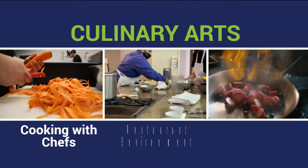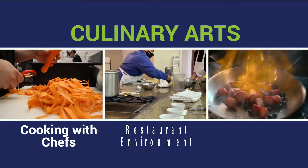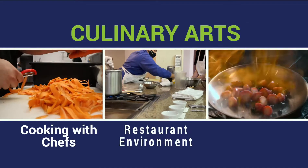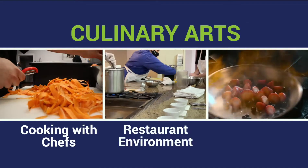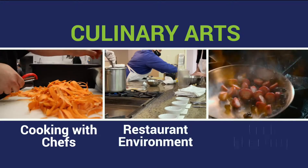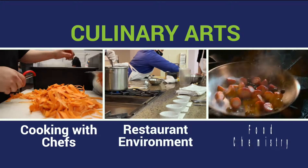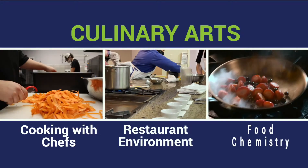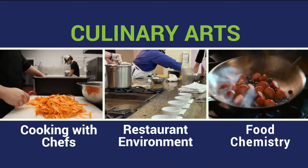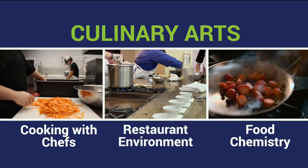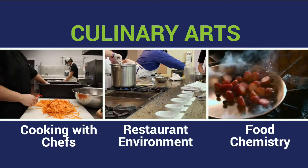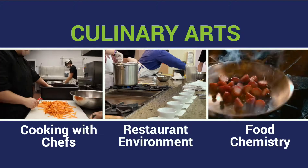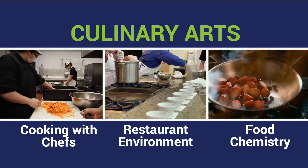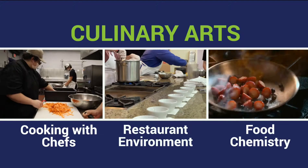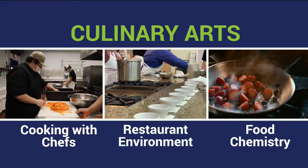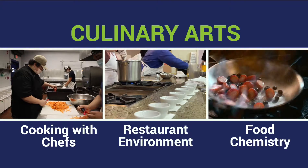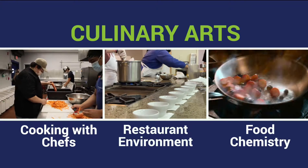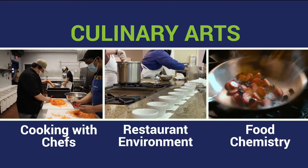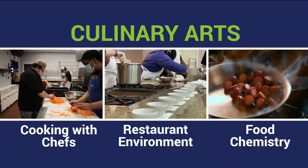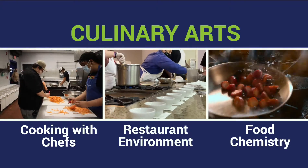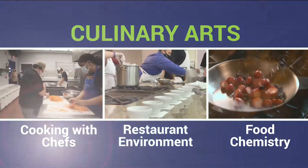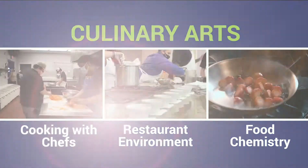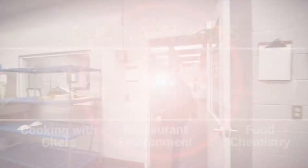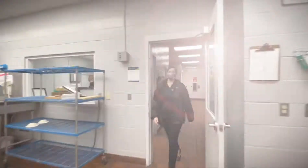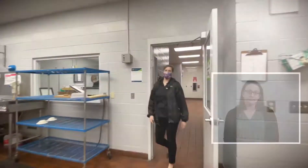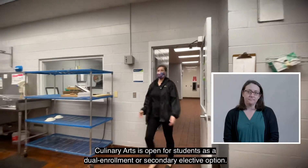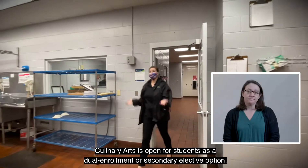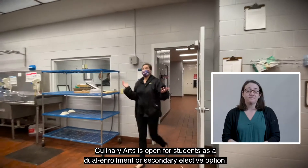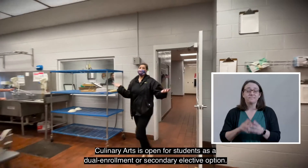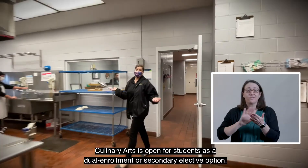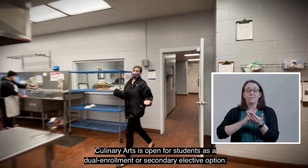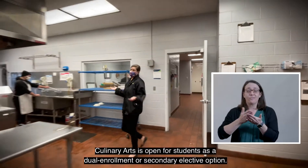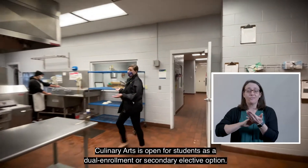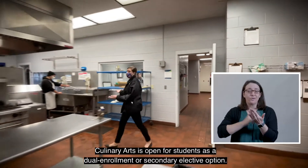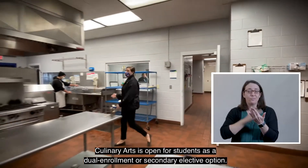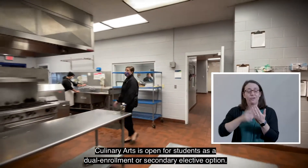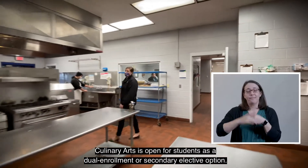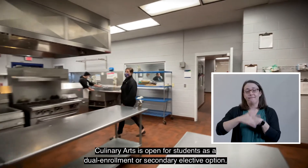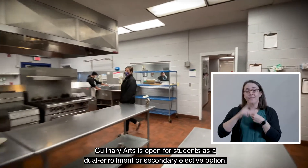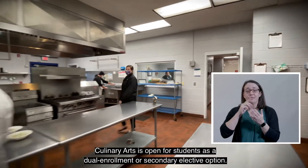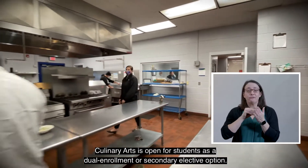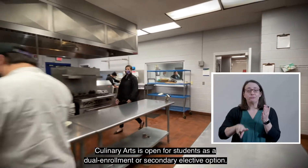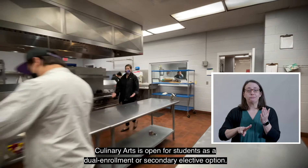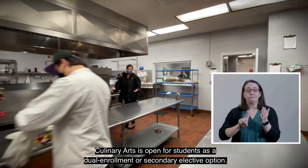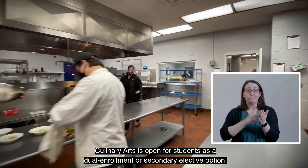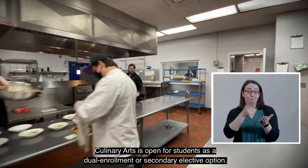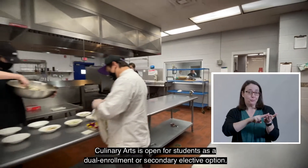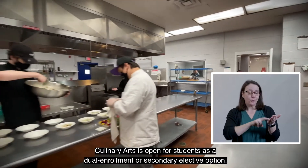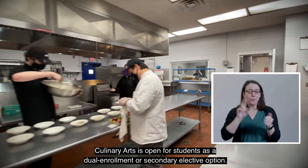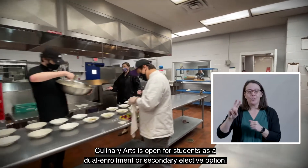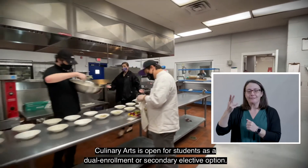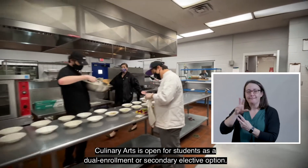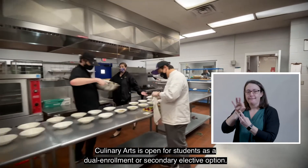Culinary Arts, cooking with chefs in a restaurant environment, food chemistry. Culinary Arts is open for students as a dual enrollment or